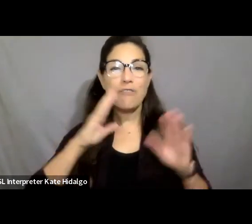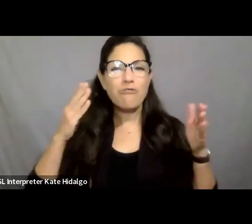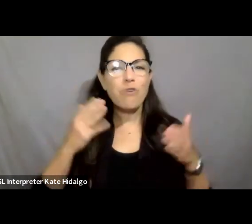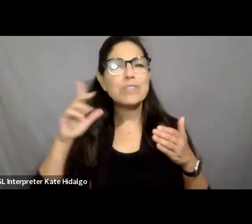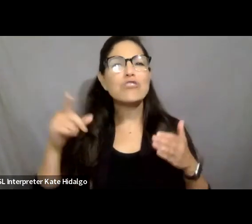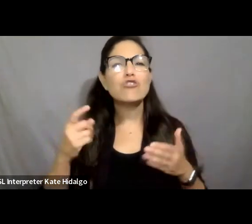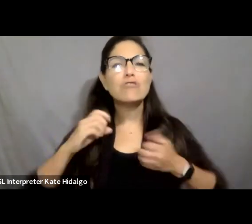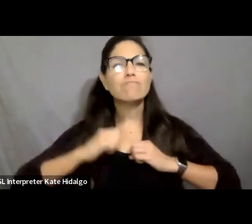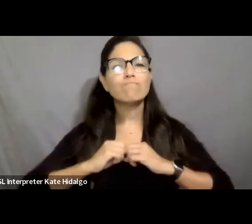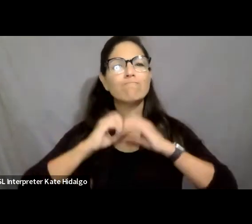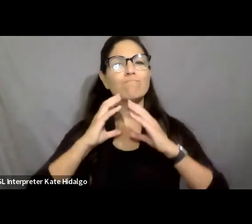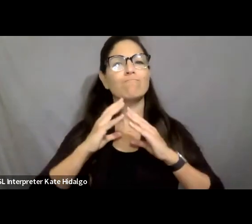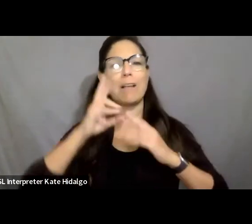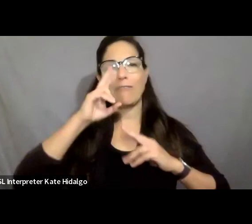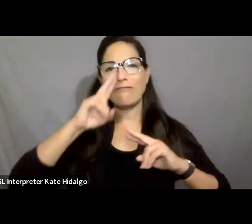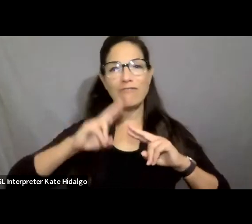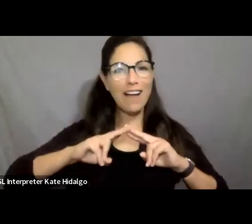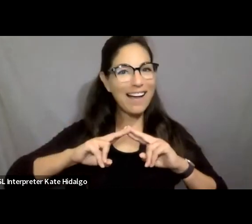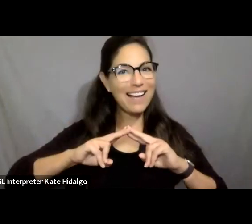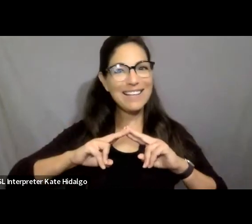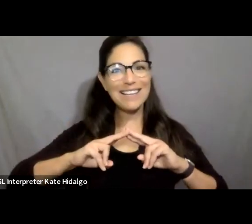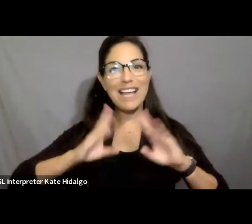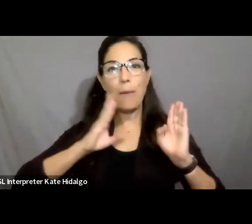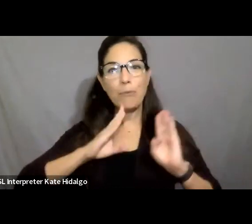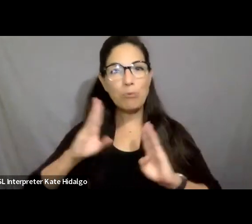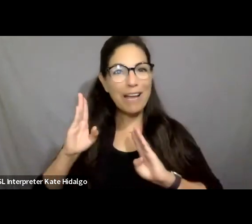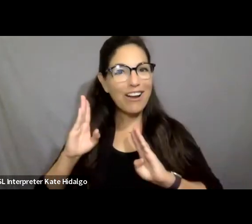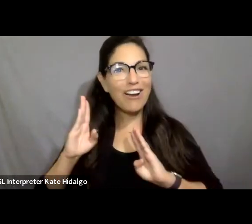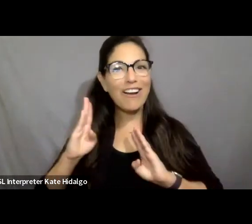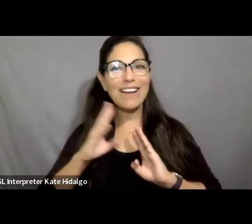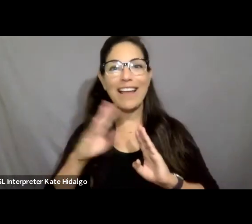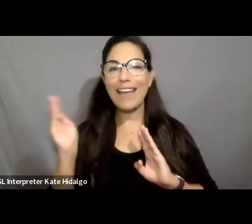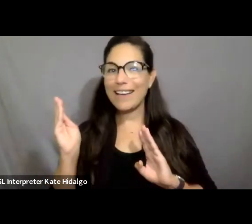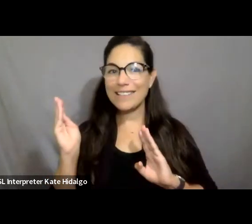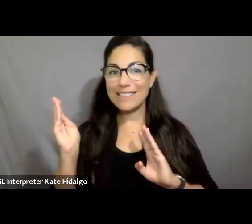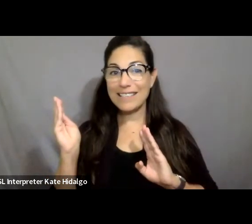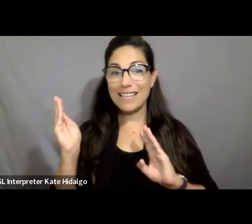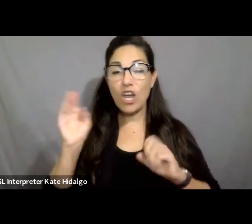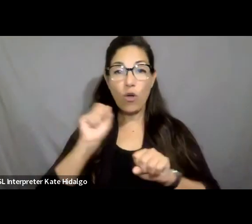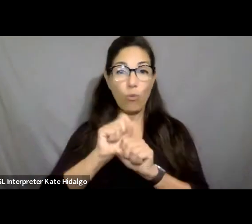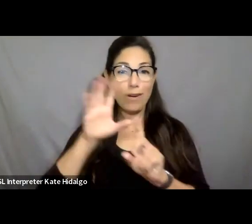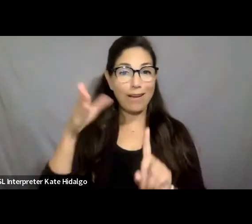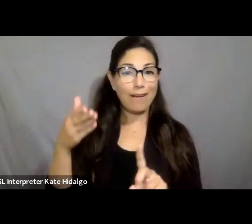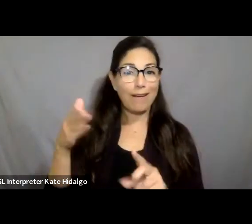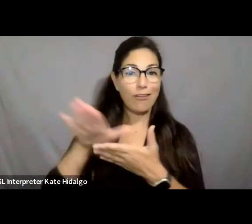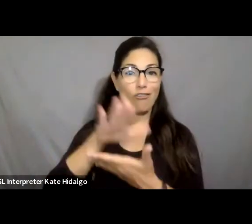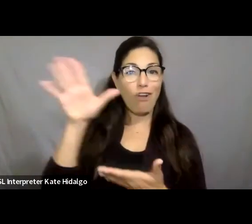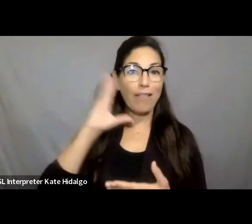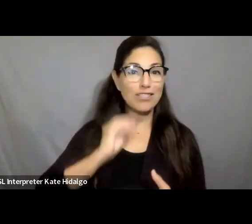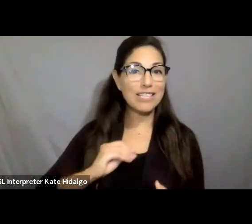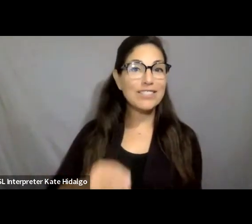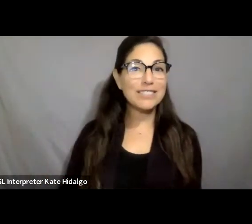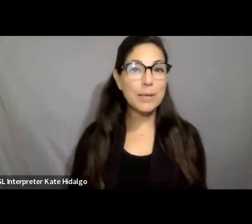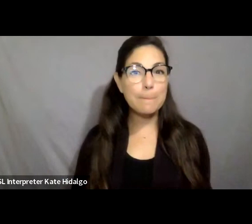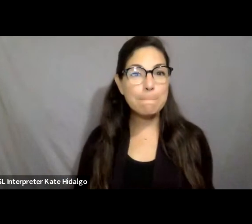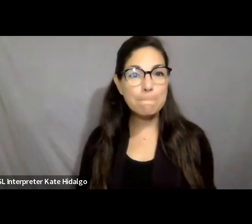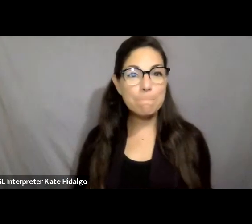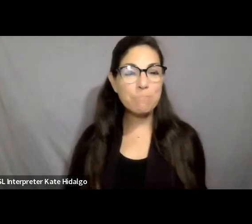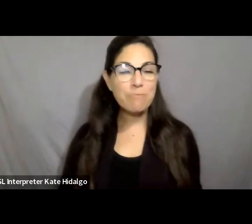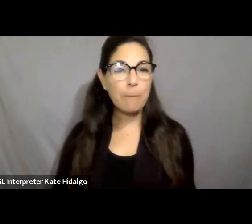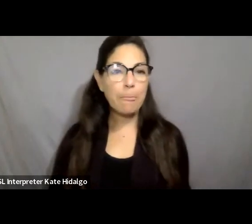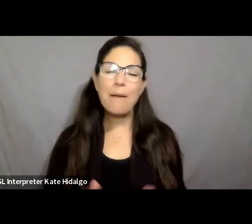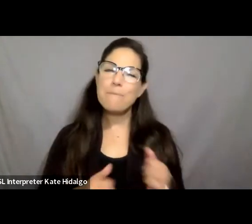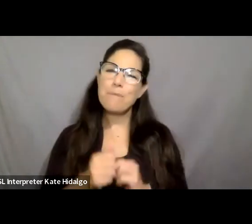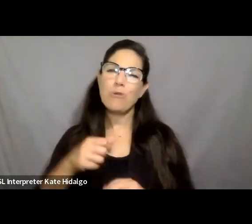just on having fun, on getting prepared, and working on their college skills. But most of it was